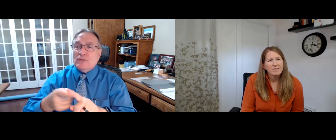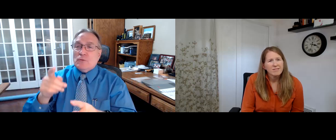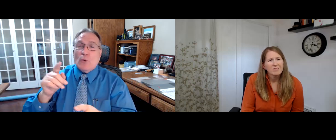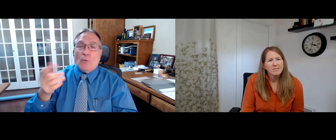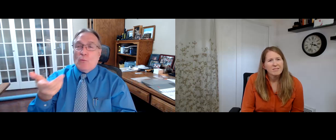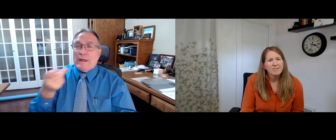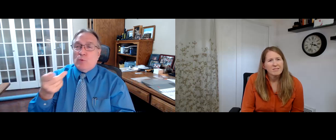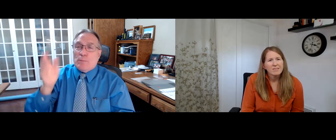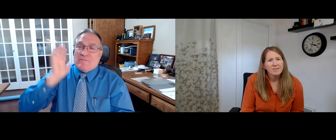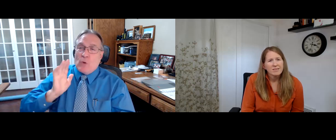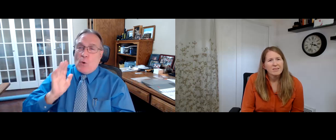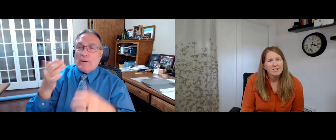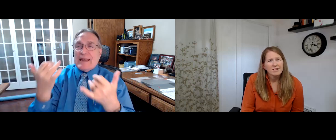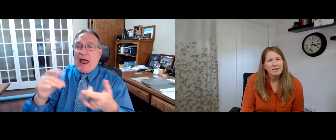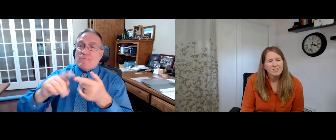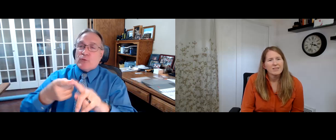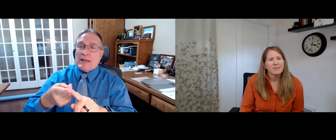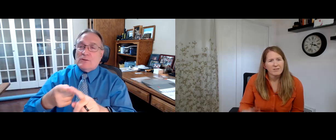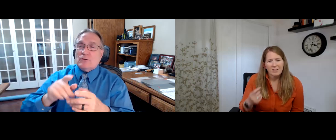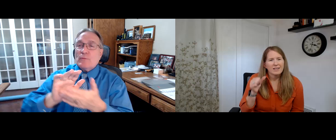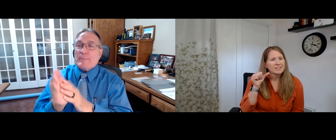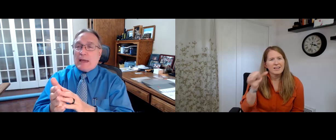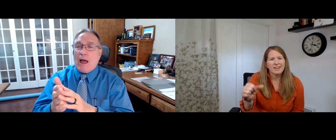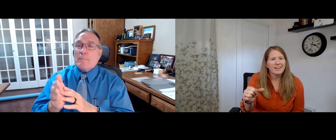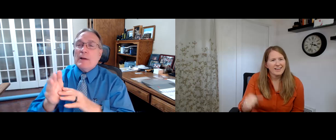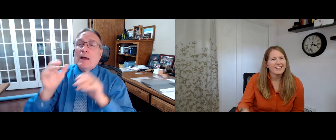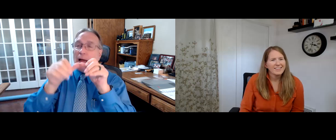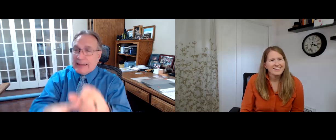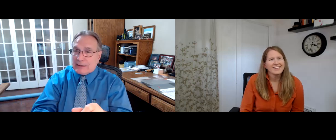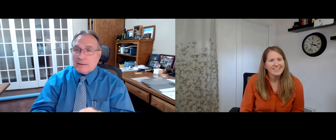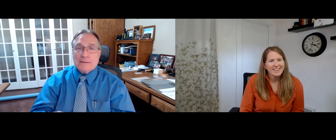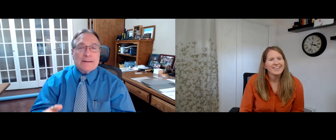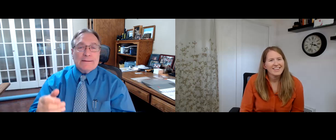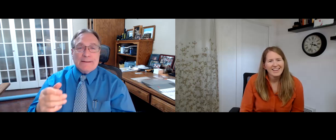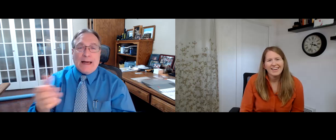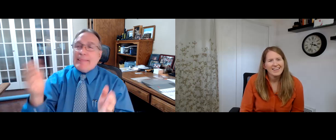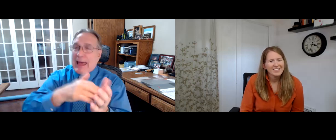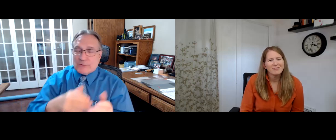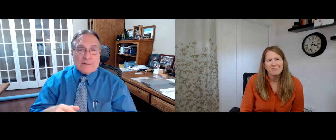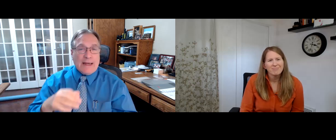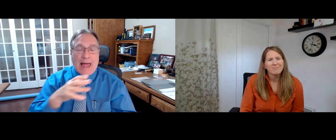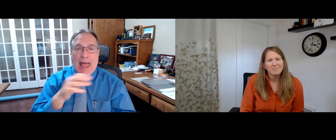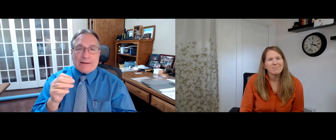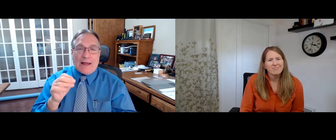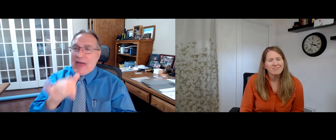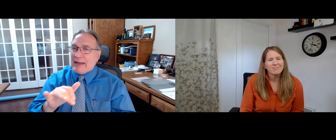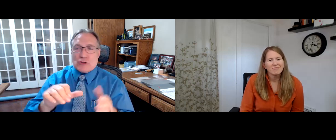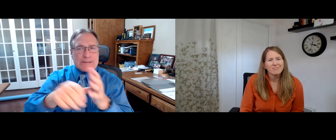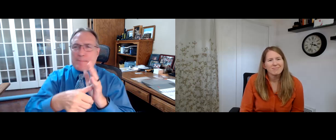Friends we were before, and now friends we become again, alas. And that just